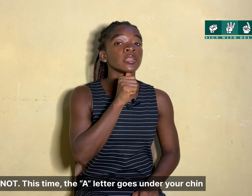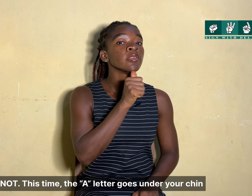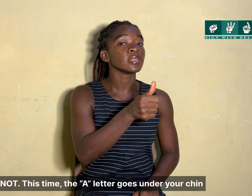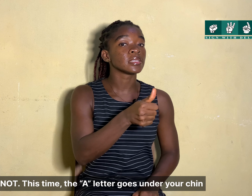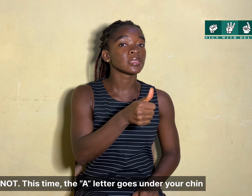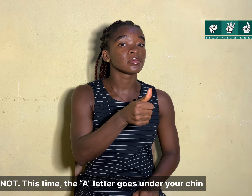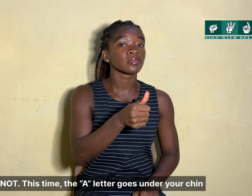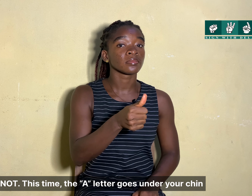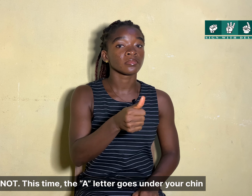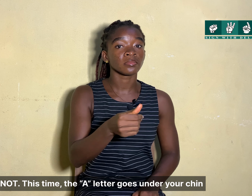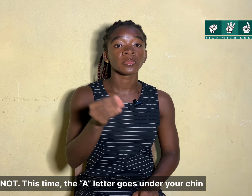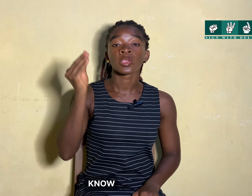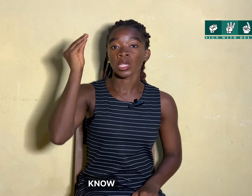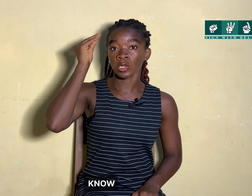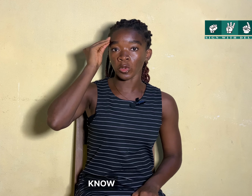Not. No.